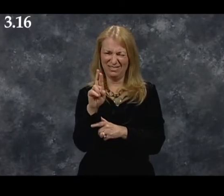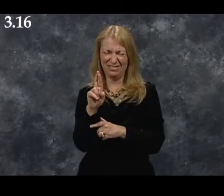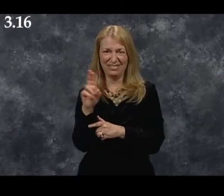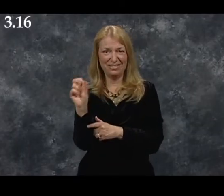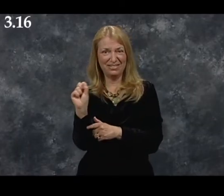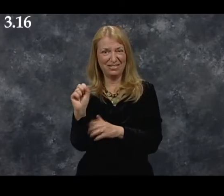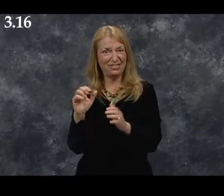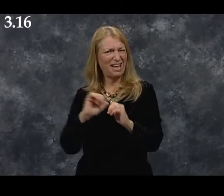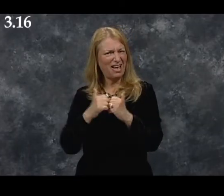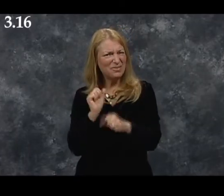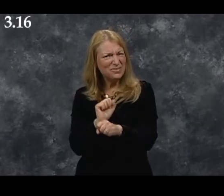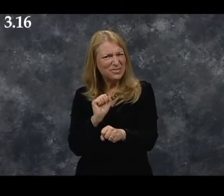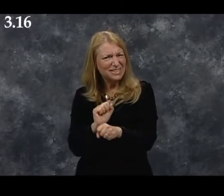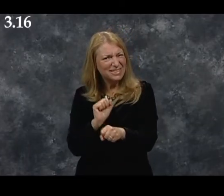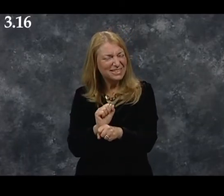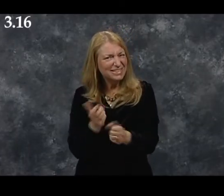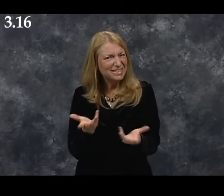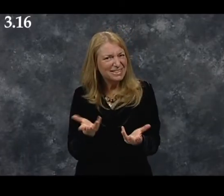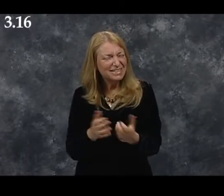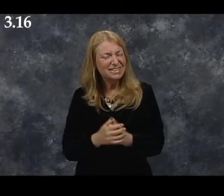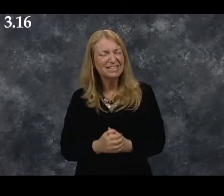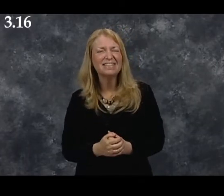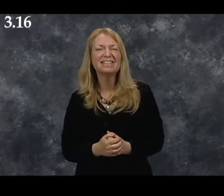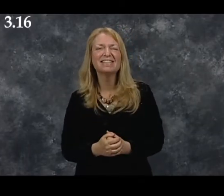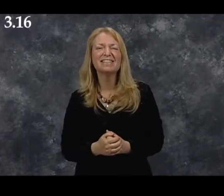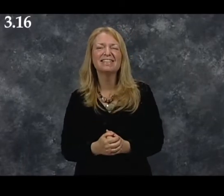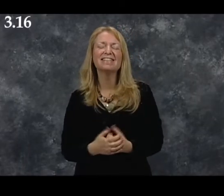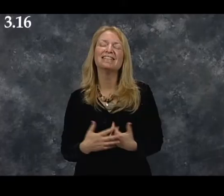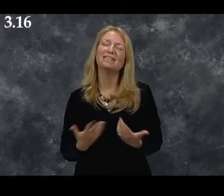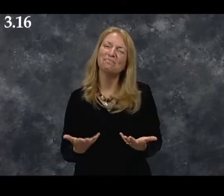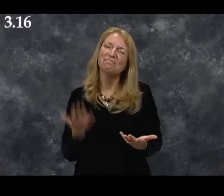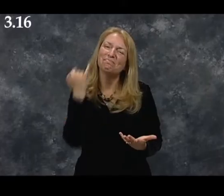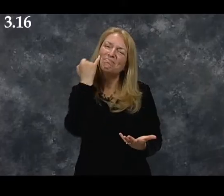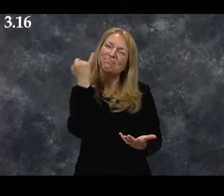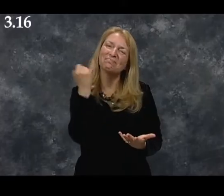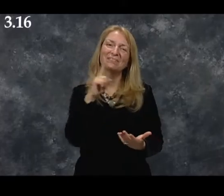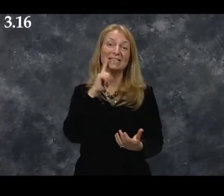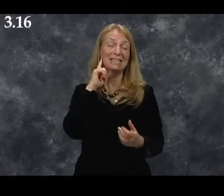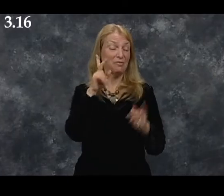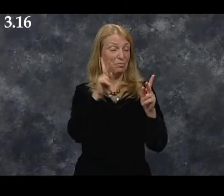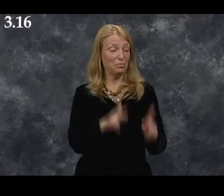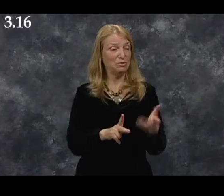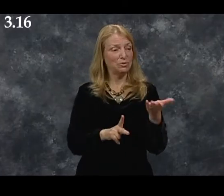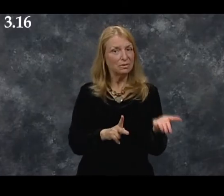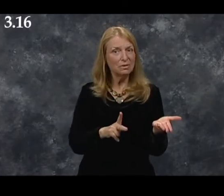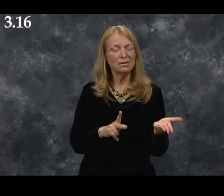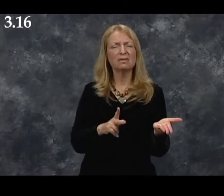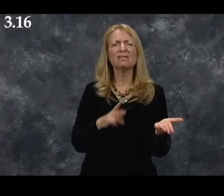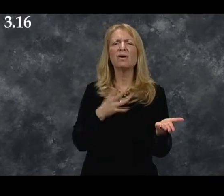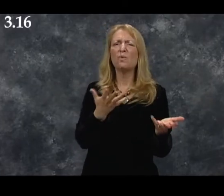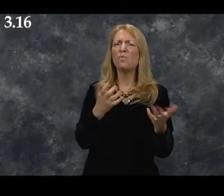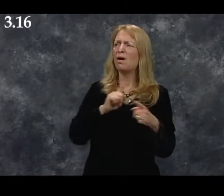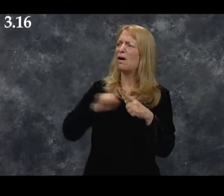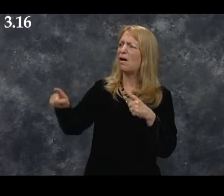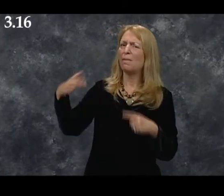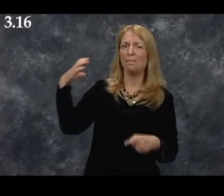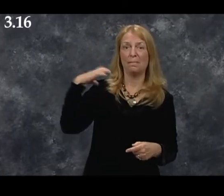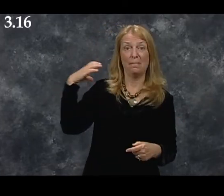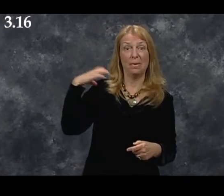How does the VRS or video relay service work? Well, suppose that a deaf person wanted to call